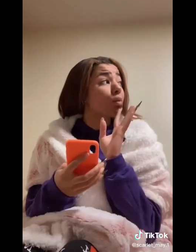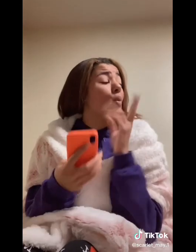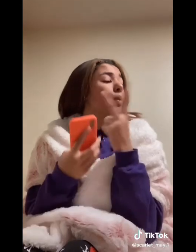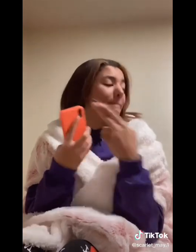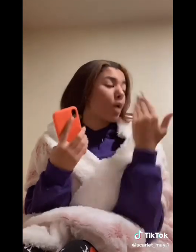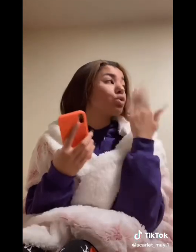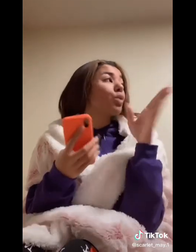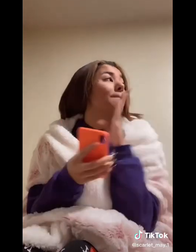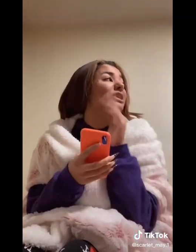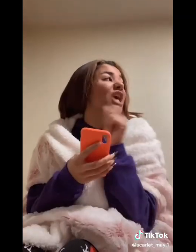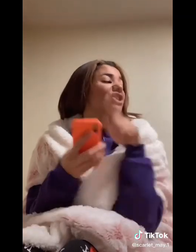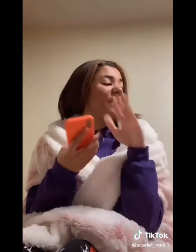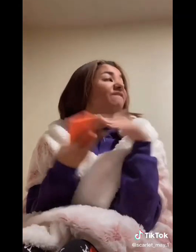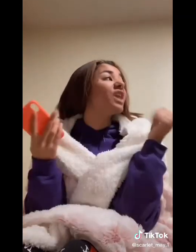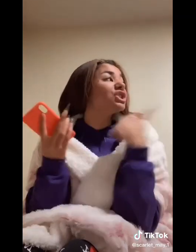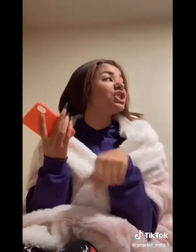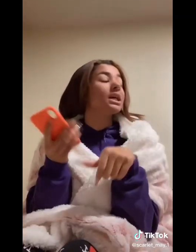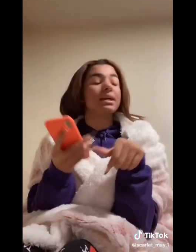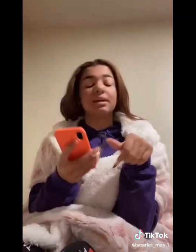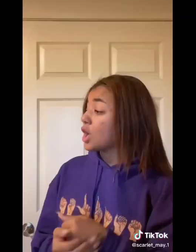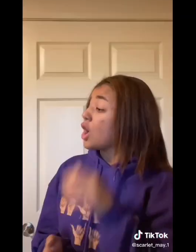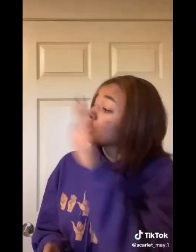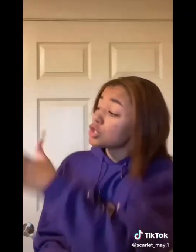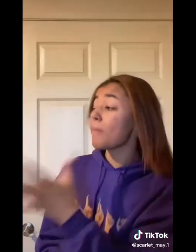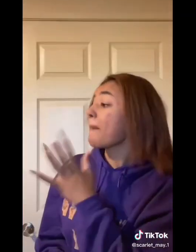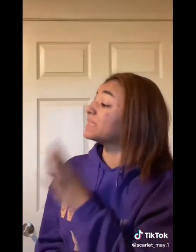both know your bitch ass couldn't fuck shit. Your mama's a bitch.